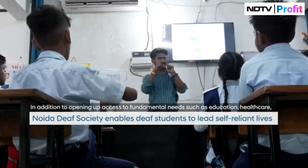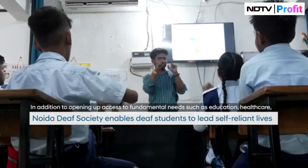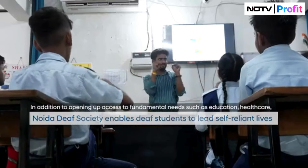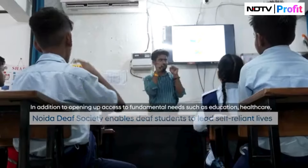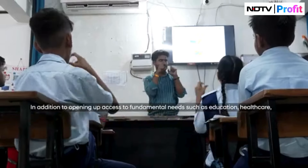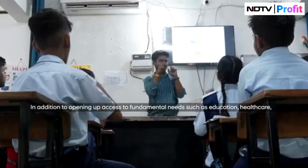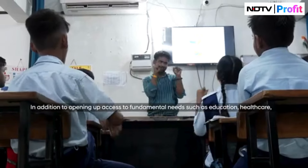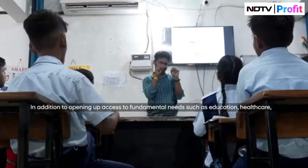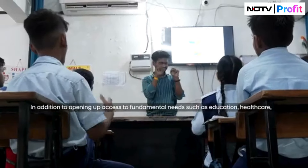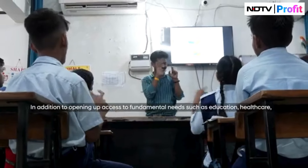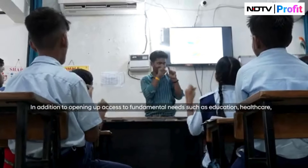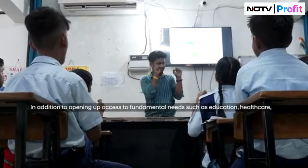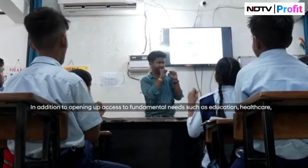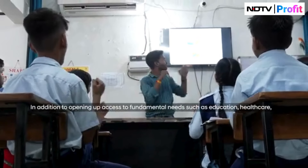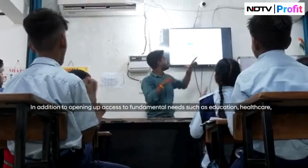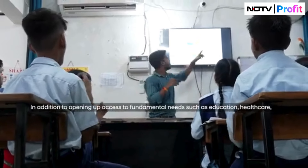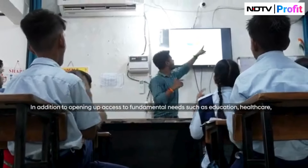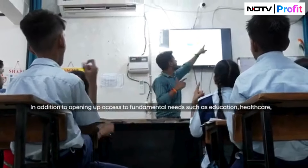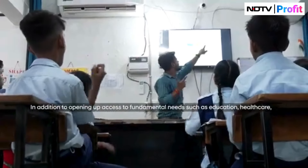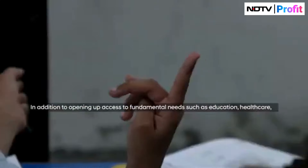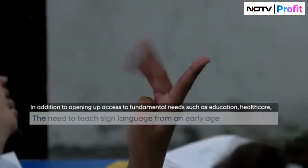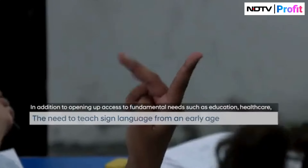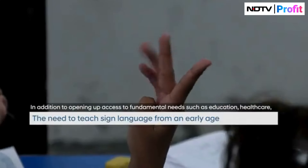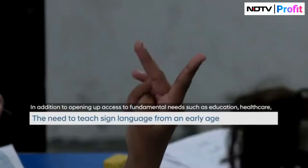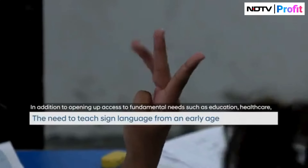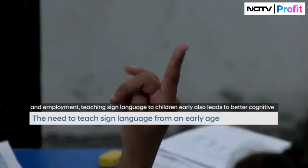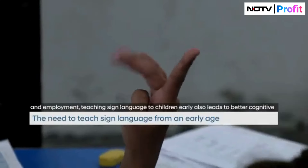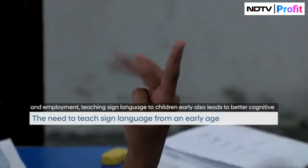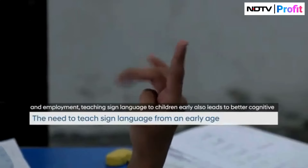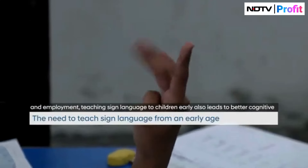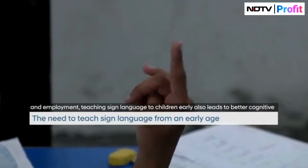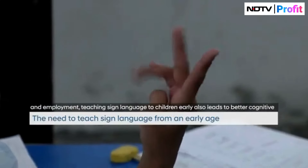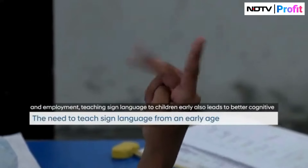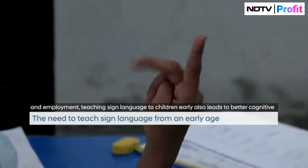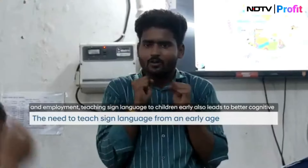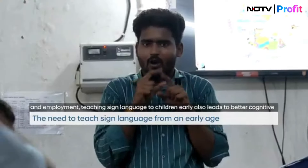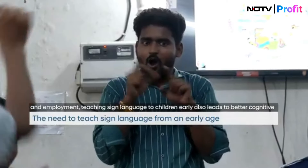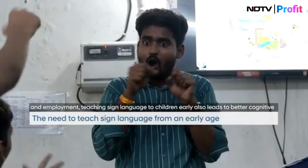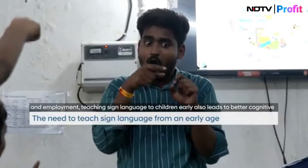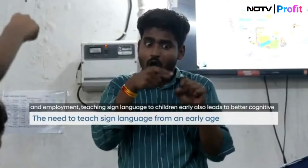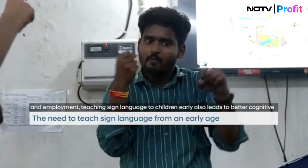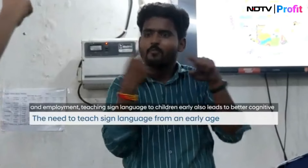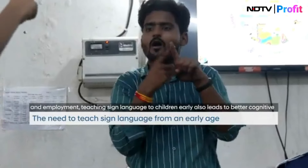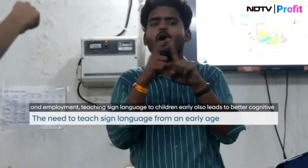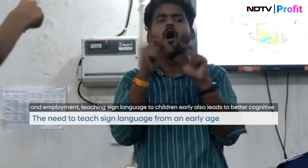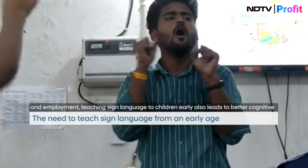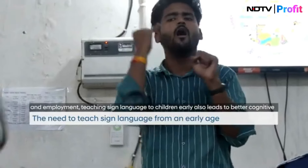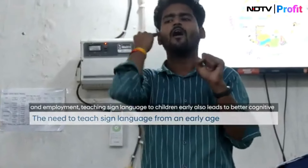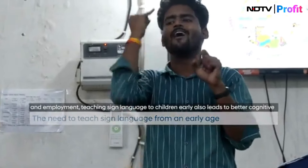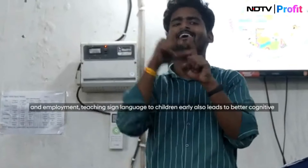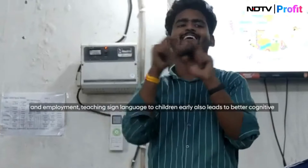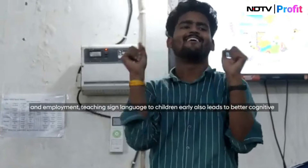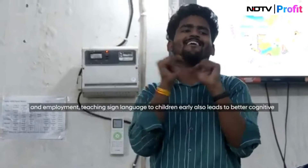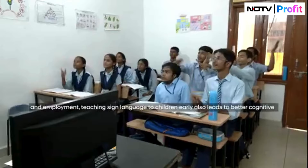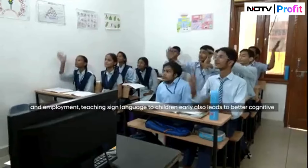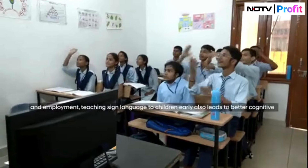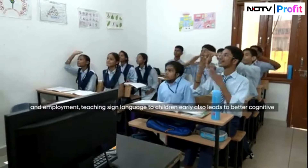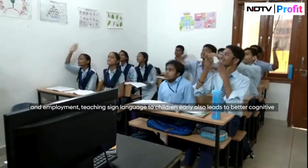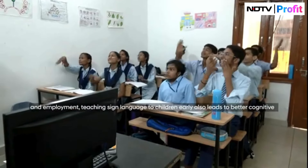to fundamental needs such as education, healthcare, and employment, teaching sign language to children early also leads to